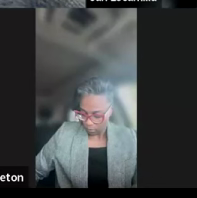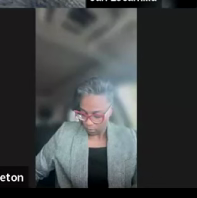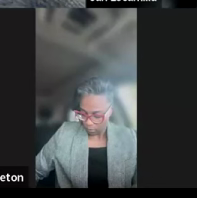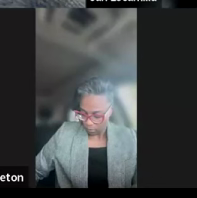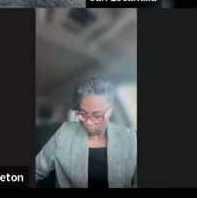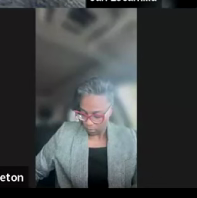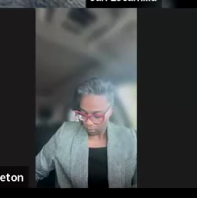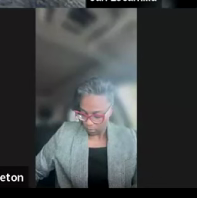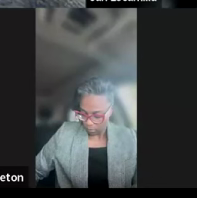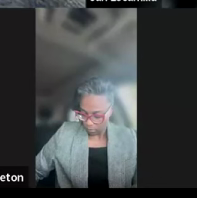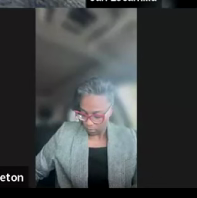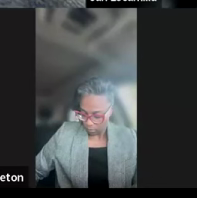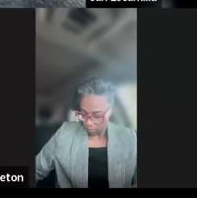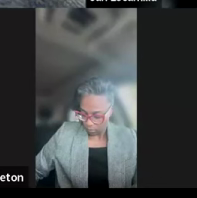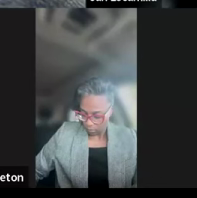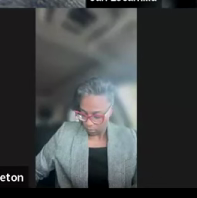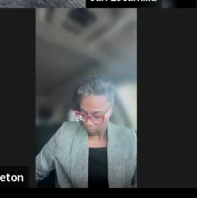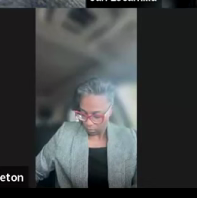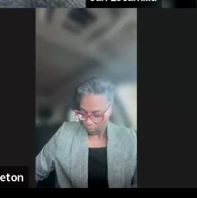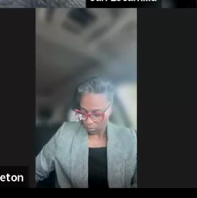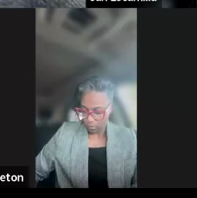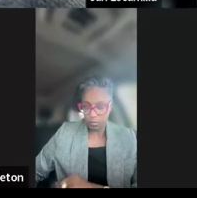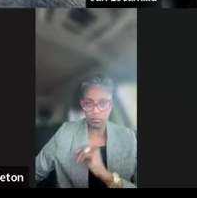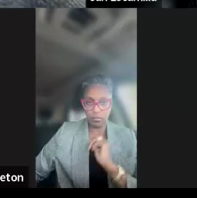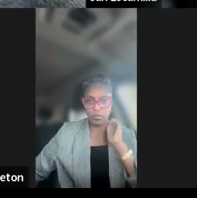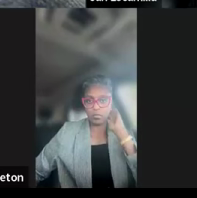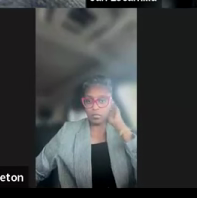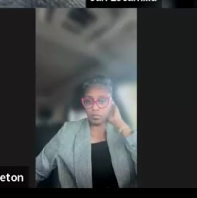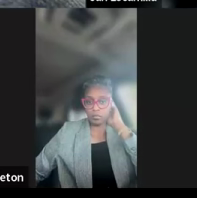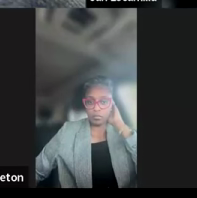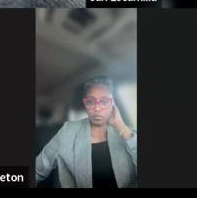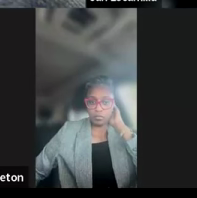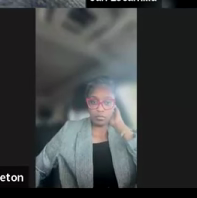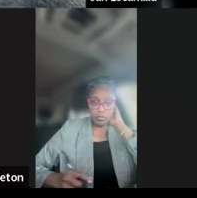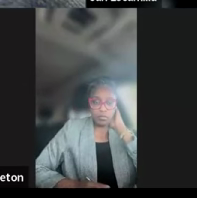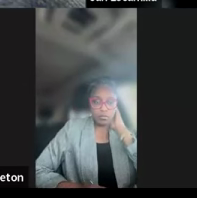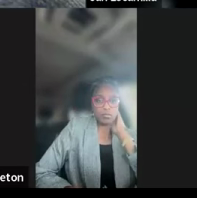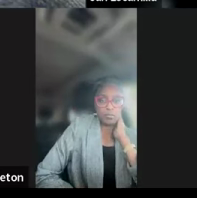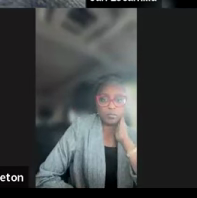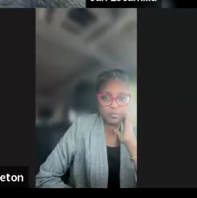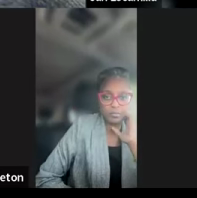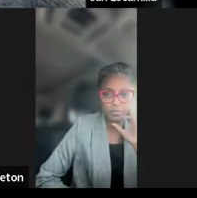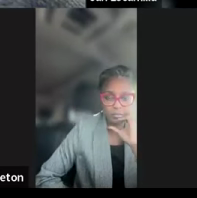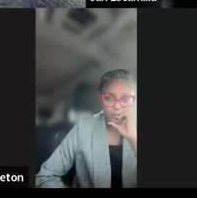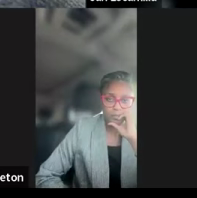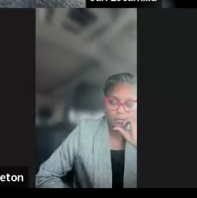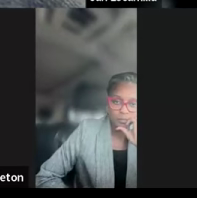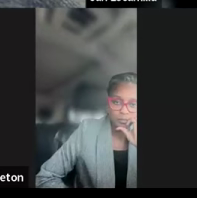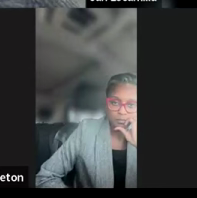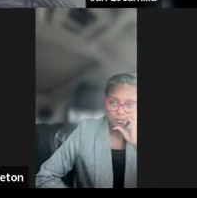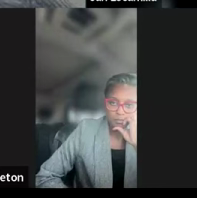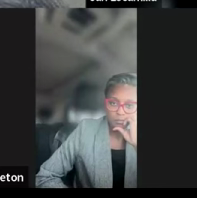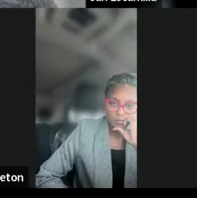we are now providing support letters. We're looking at sponsoring legislation. We're hosting, the big one is we're hosting a